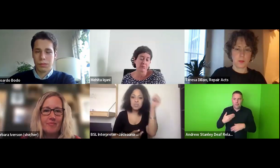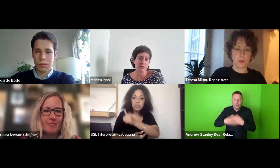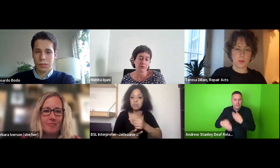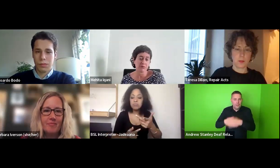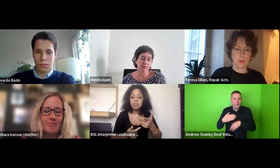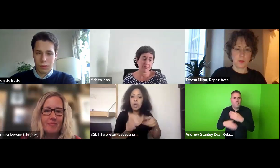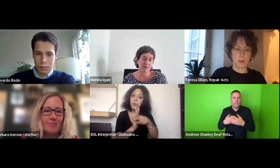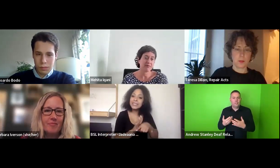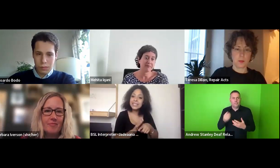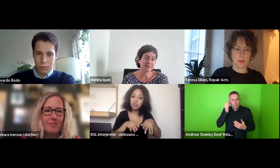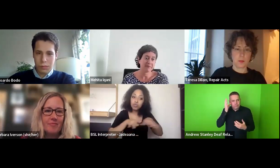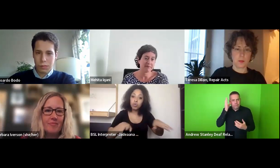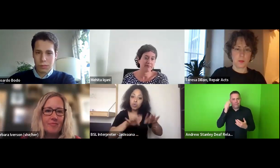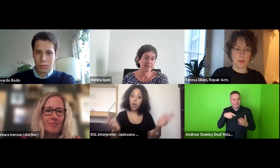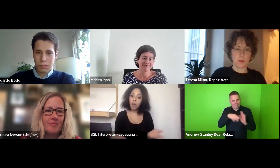world.